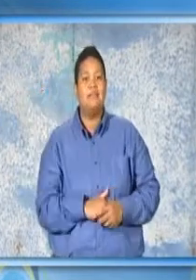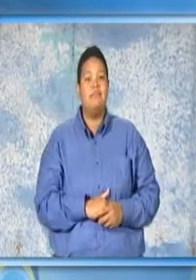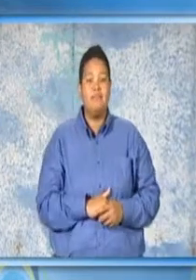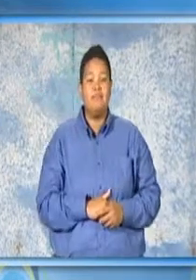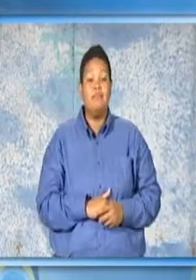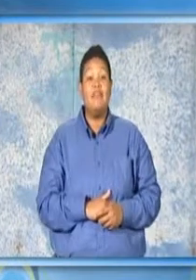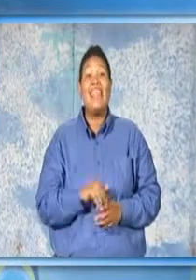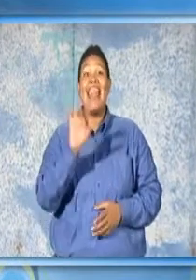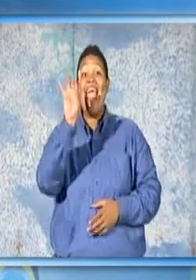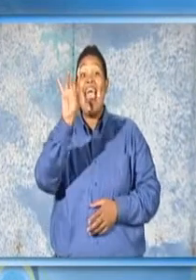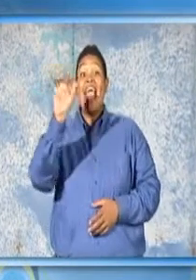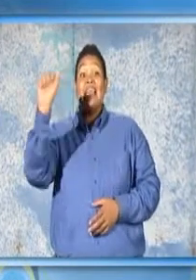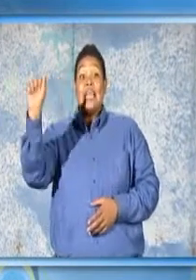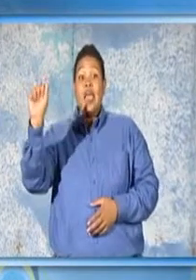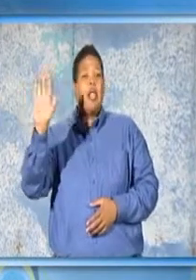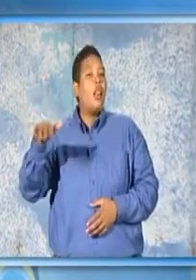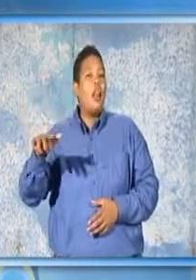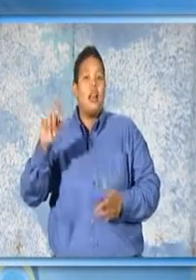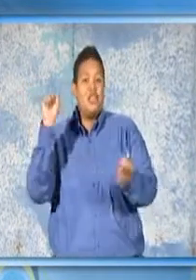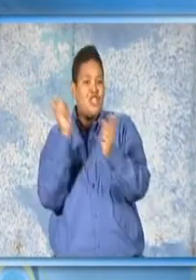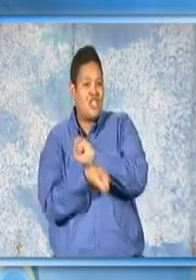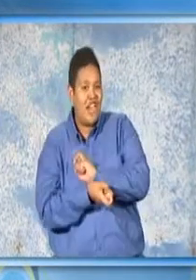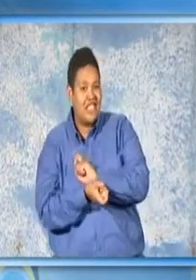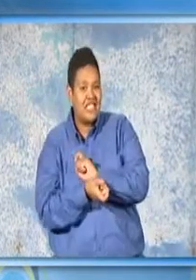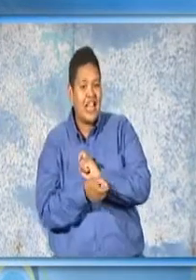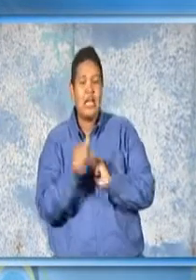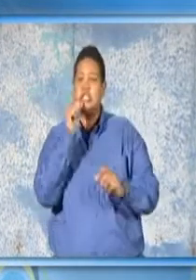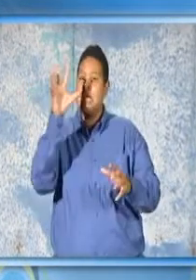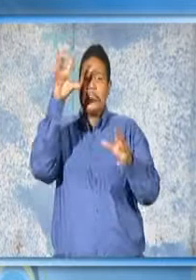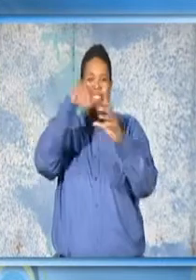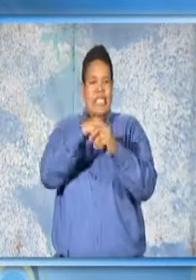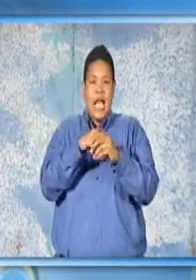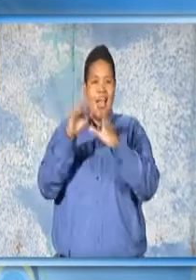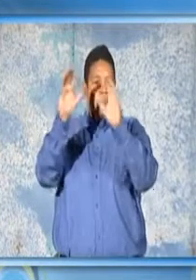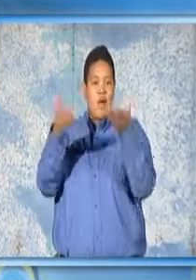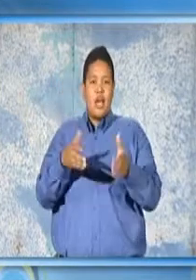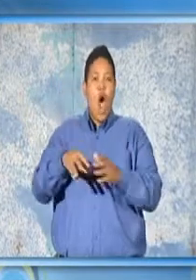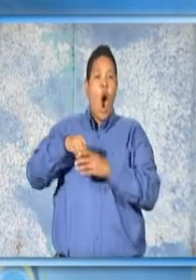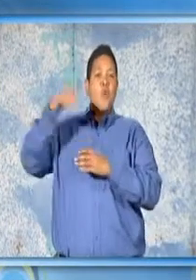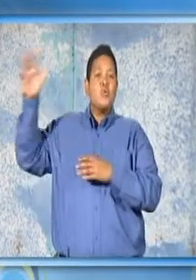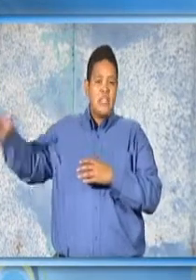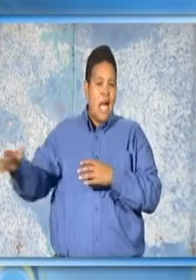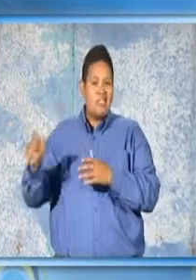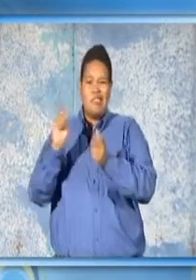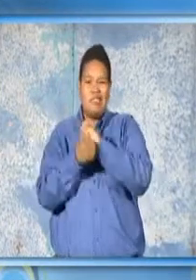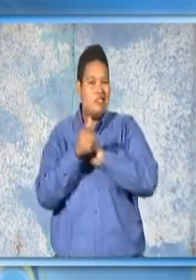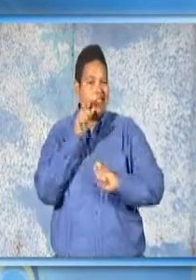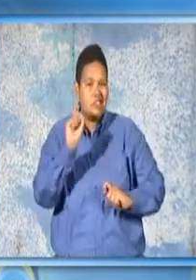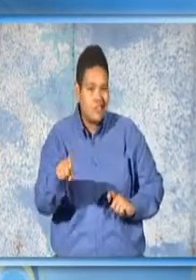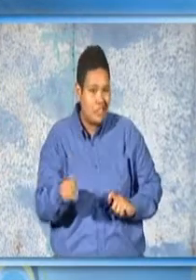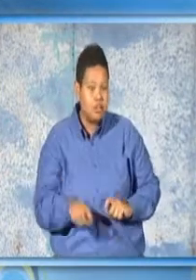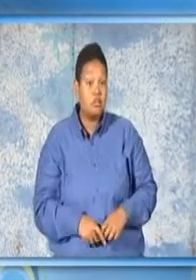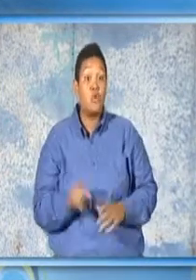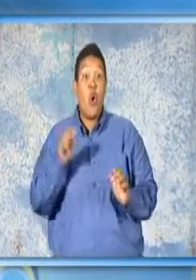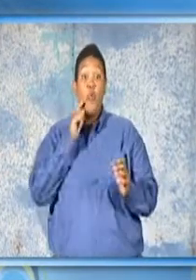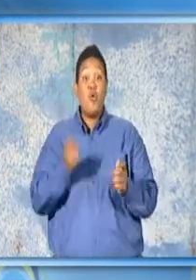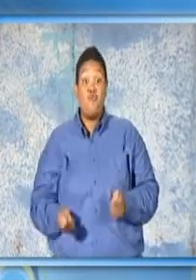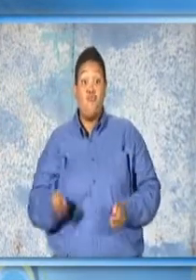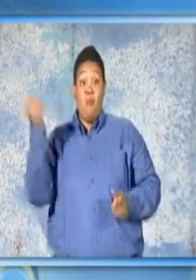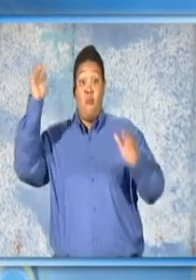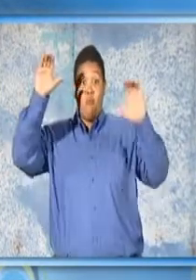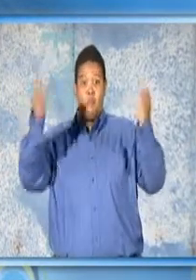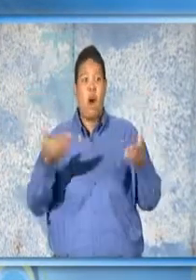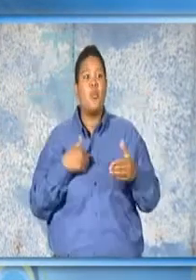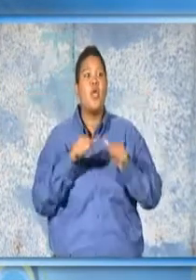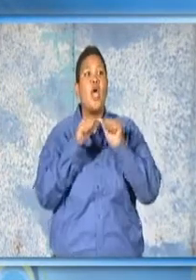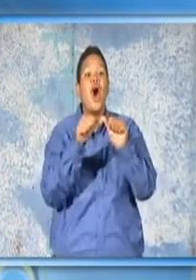The 8a has not changed as it is not inside the brackets. Now that we have removed the brackets, we can continue